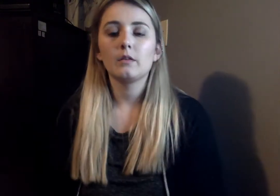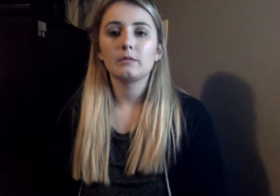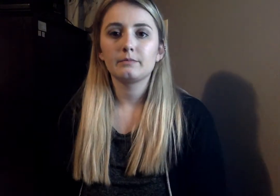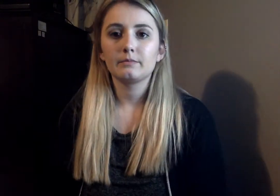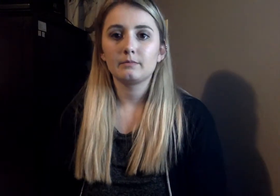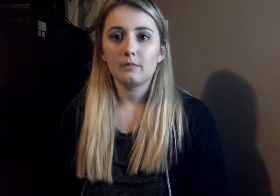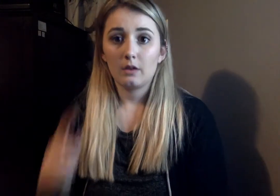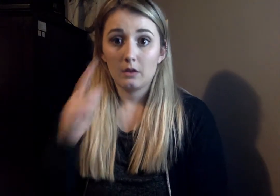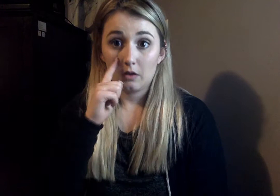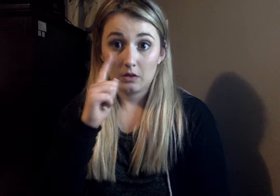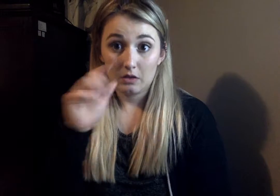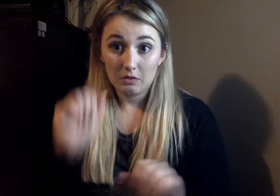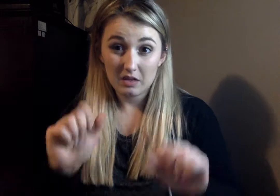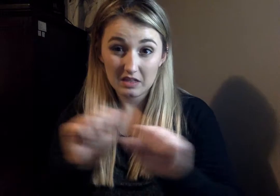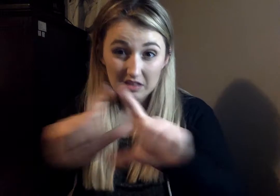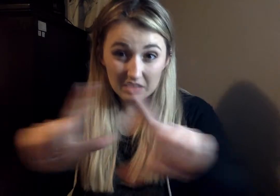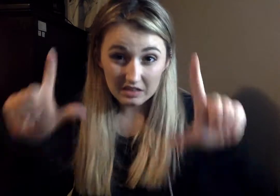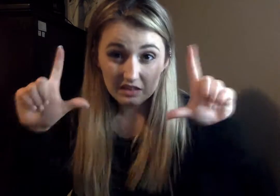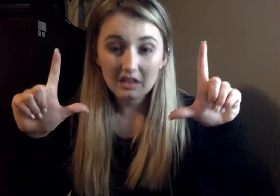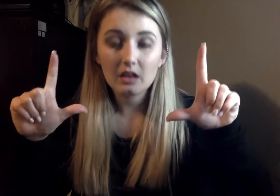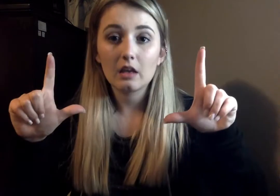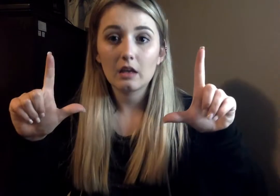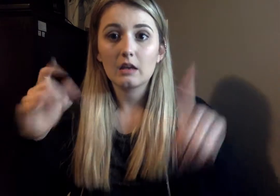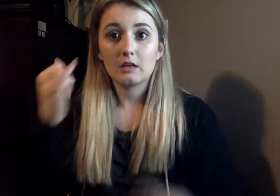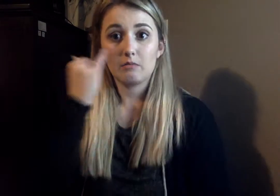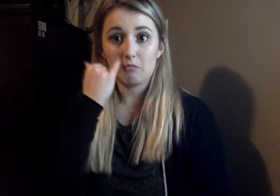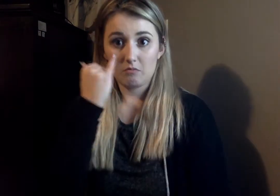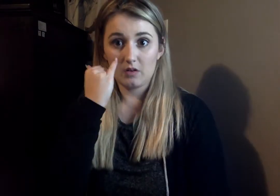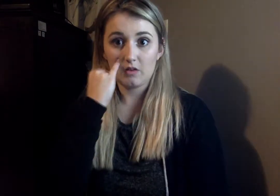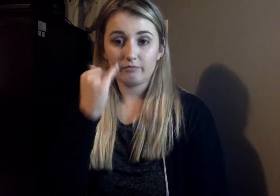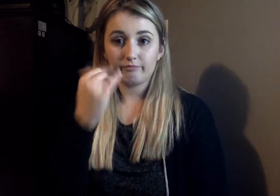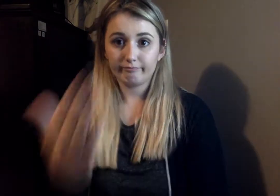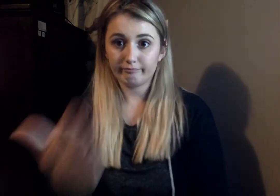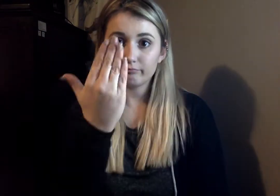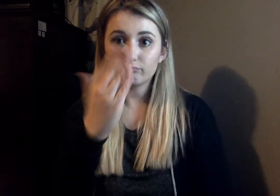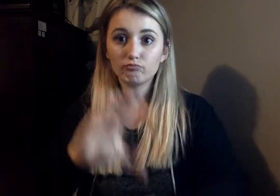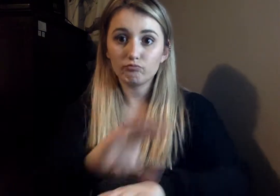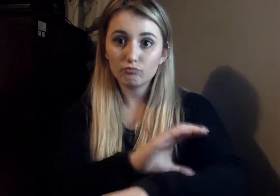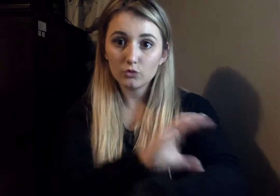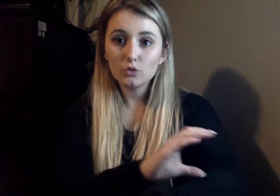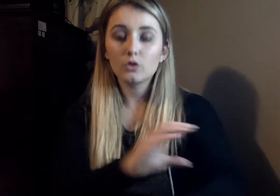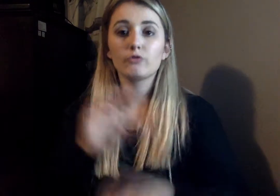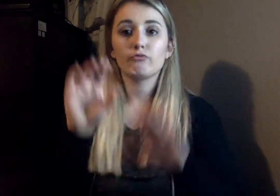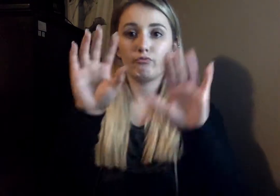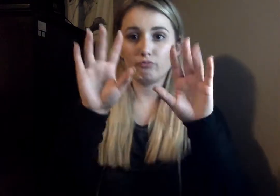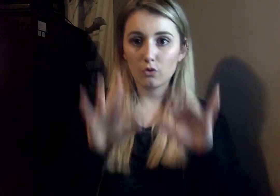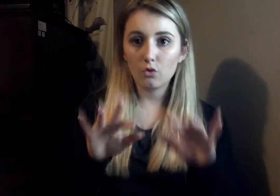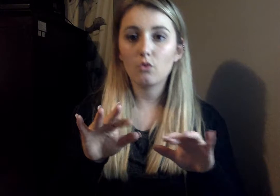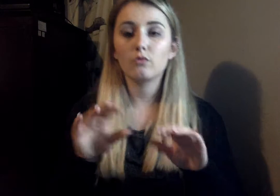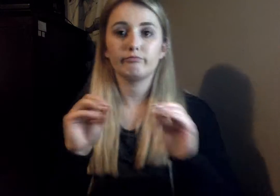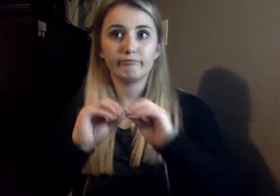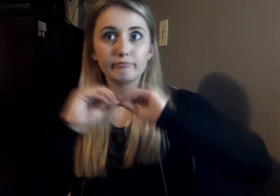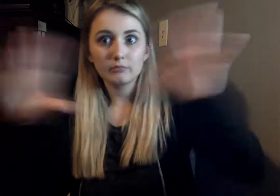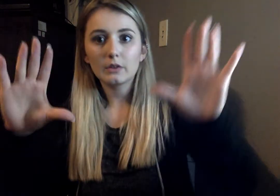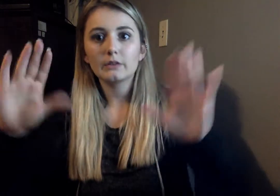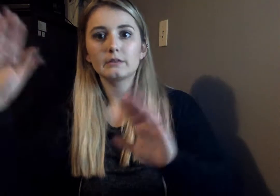at a uniform bright surface, like a blank computer screen, snow, or a clear sky, where the consistency of the background makes